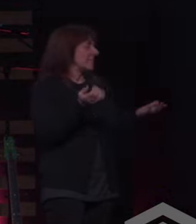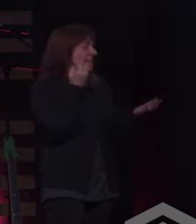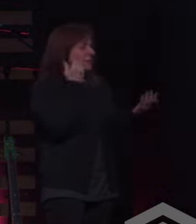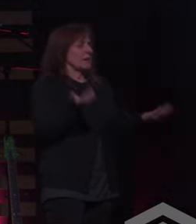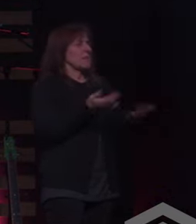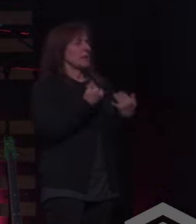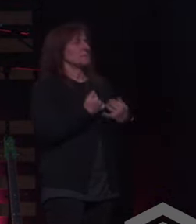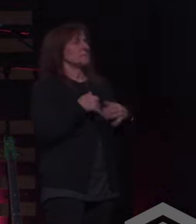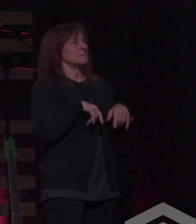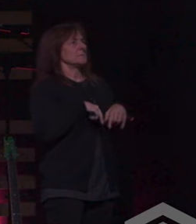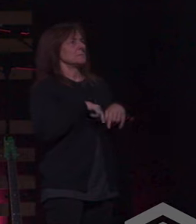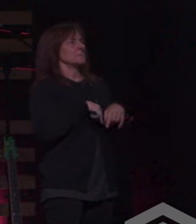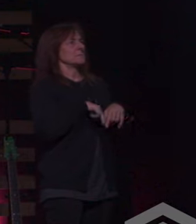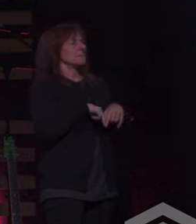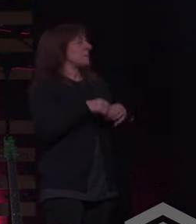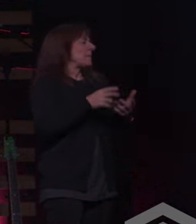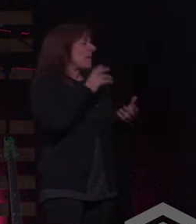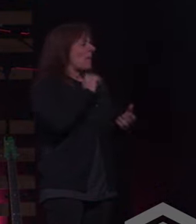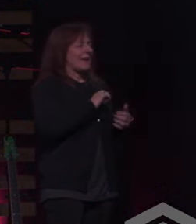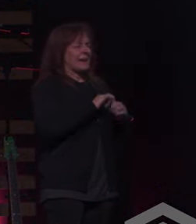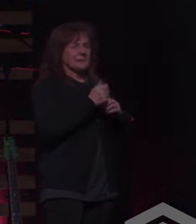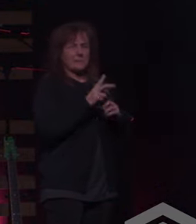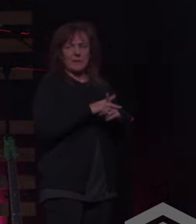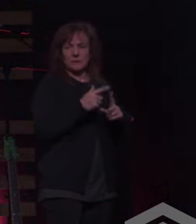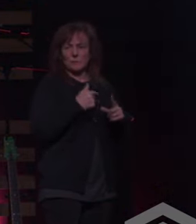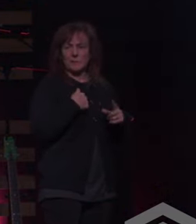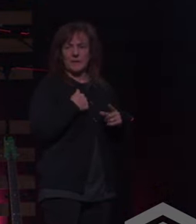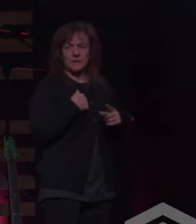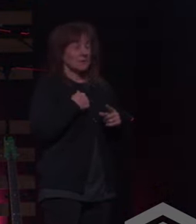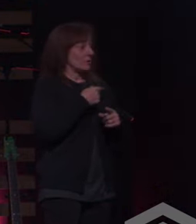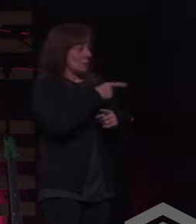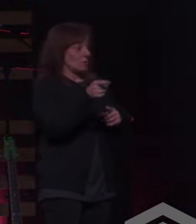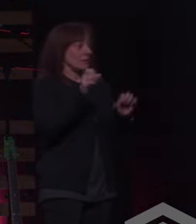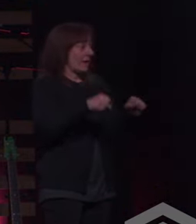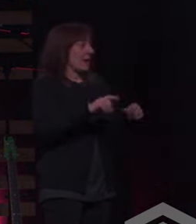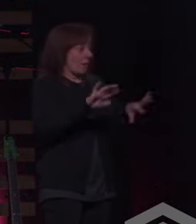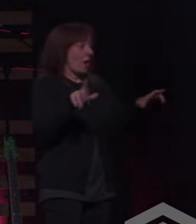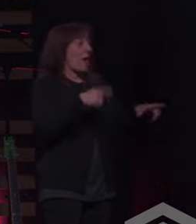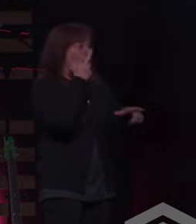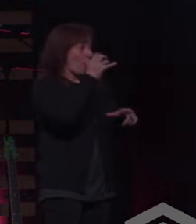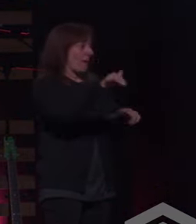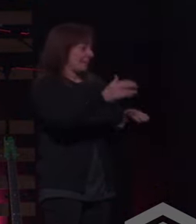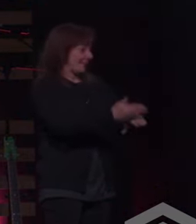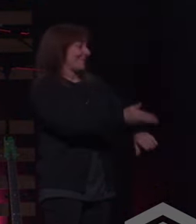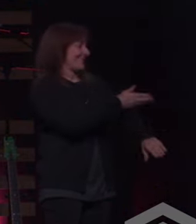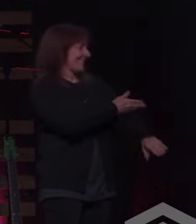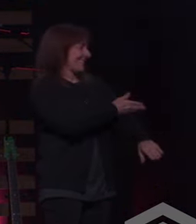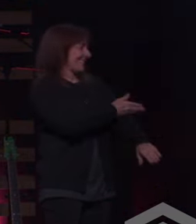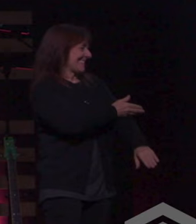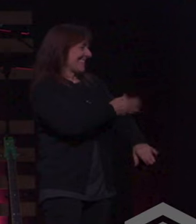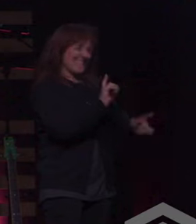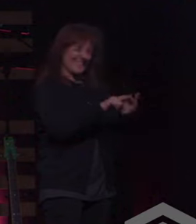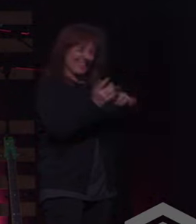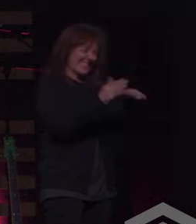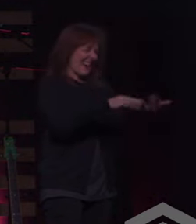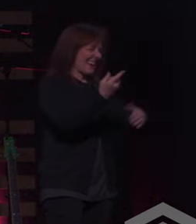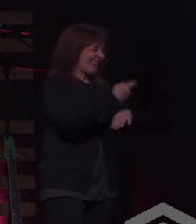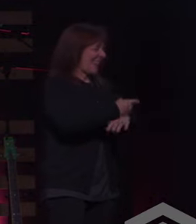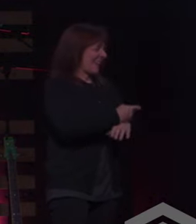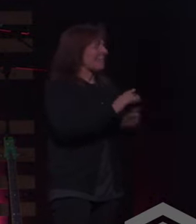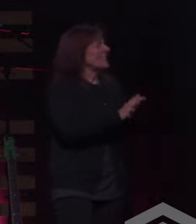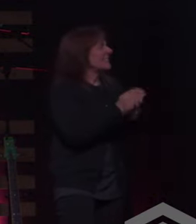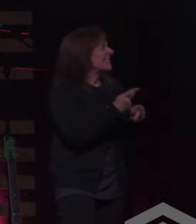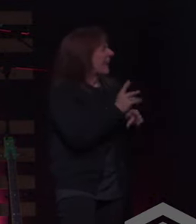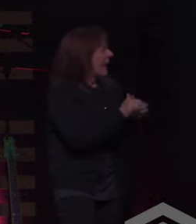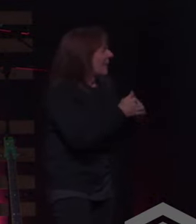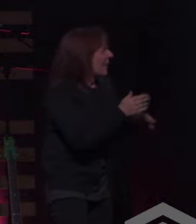you're here right now and you're a little bit older, you're like, well, how does this apply to me? You can always be better in your marriage, I promise you. You can, till the dying day, we're going to be growing together and